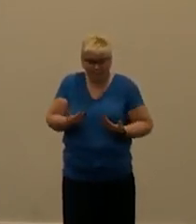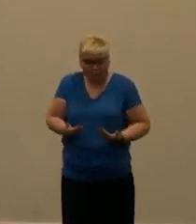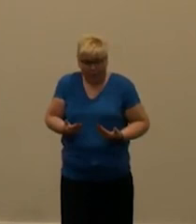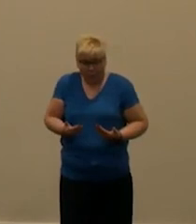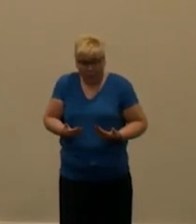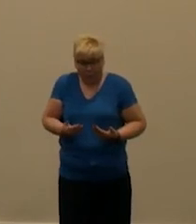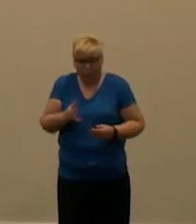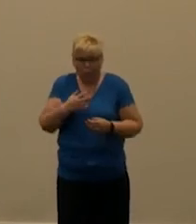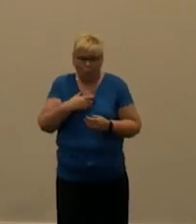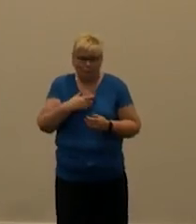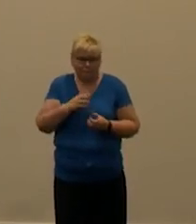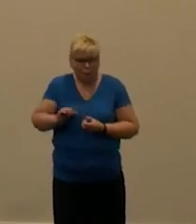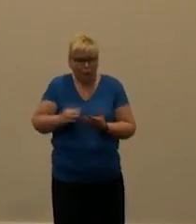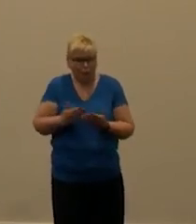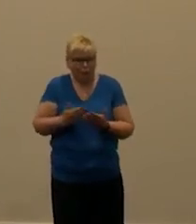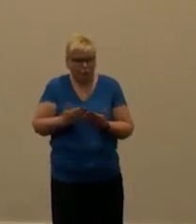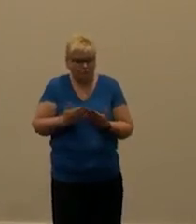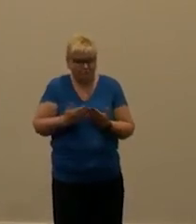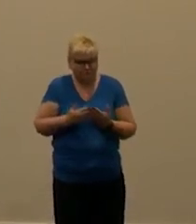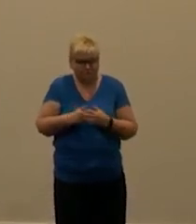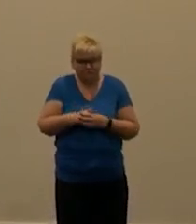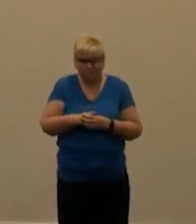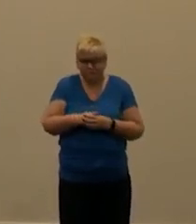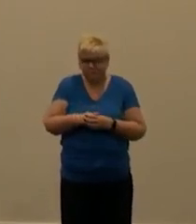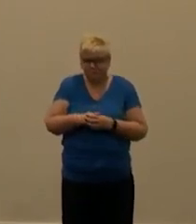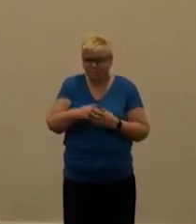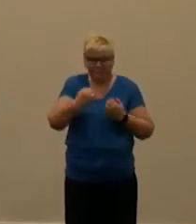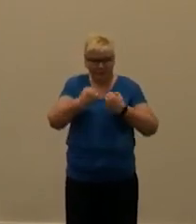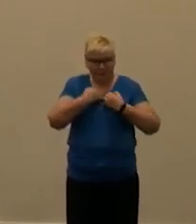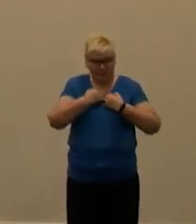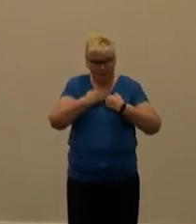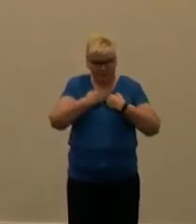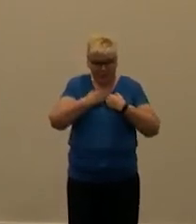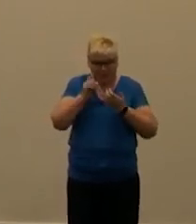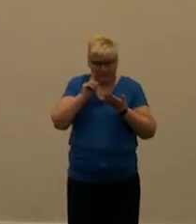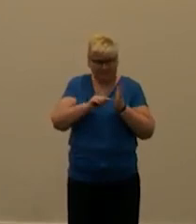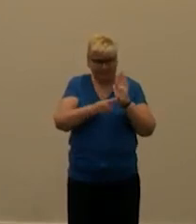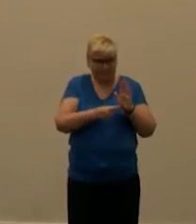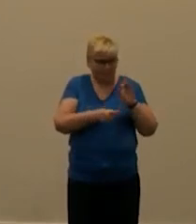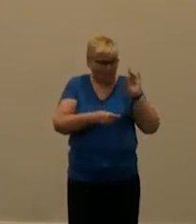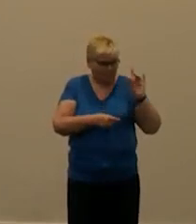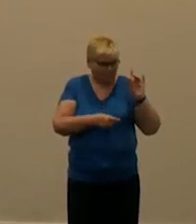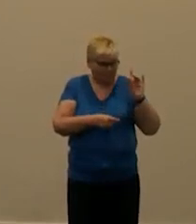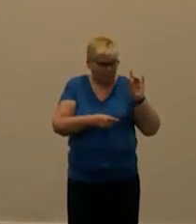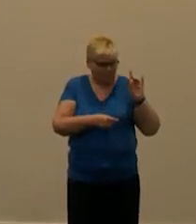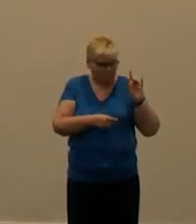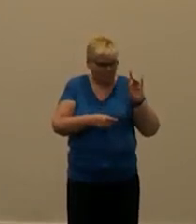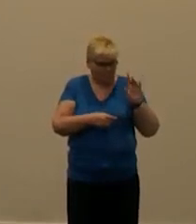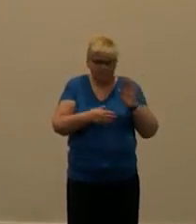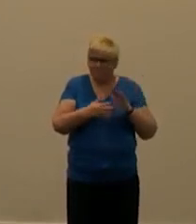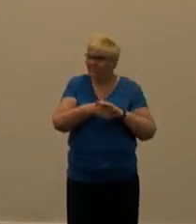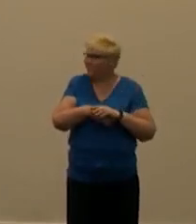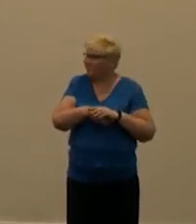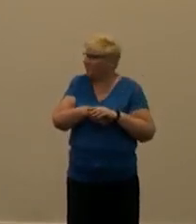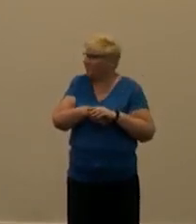are provisioning a Virtual Wan hub. In my case, in my demonstration, we have provisioned a Virtual Wan hub in West Europe and East